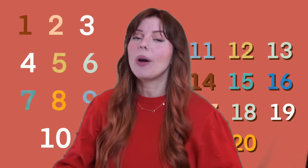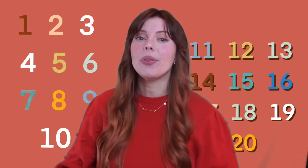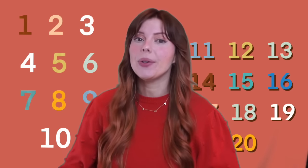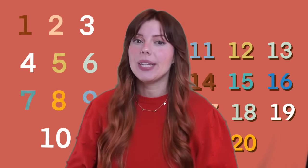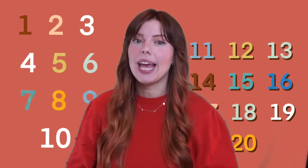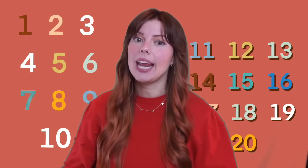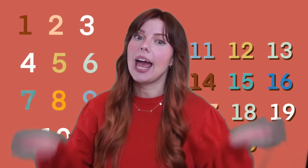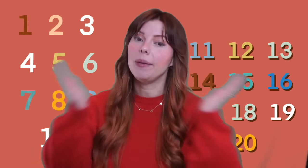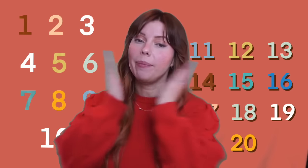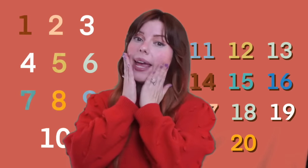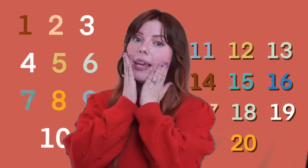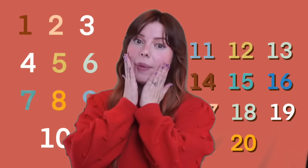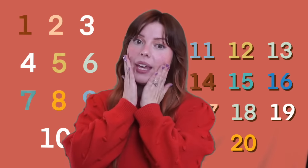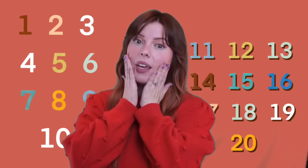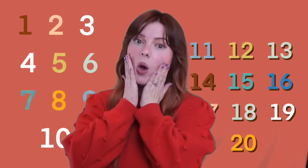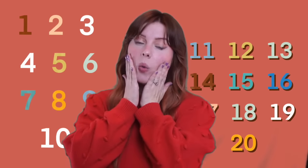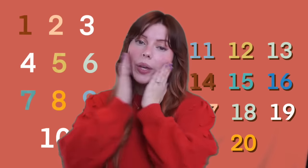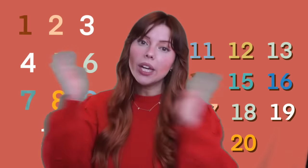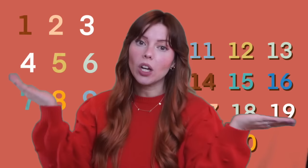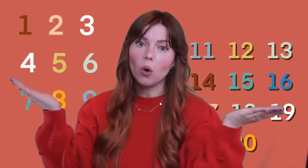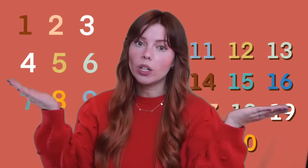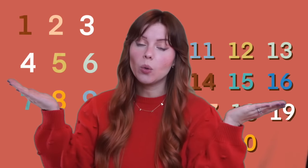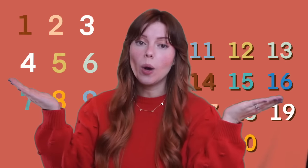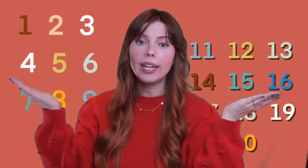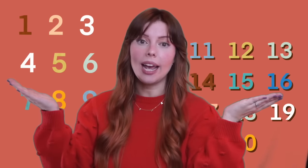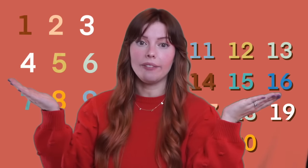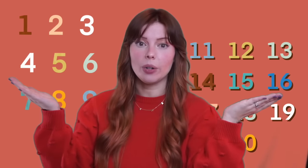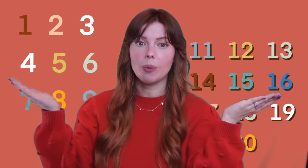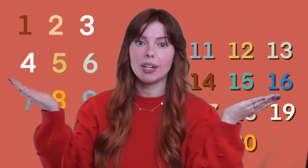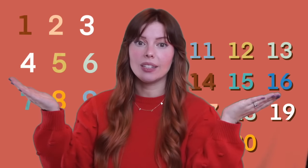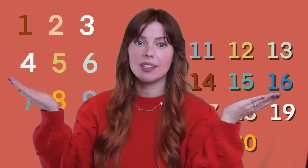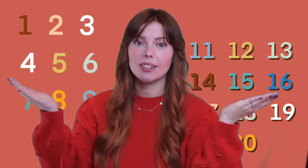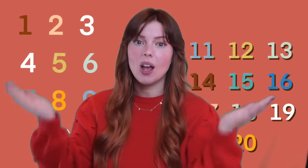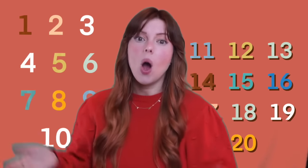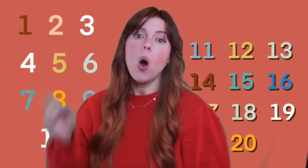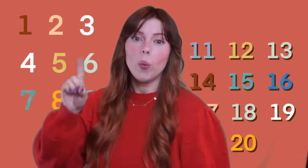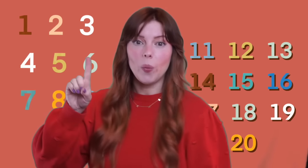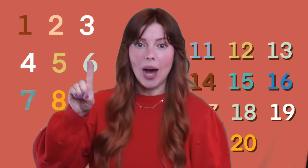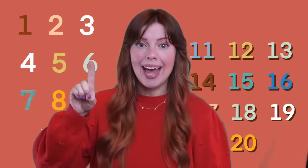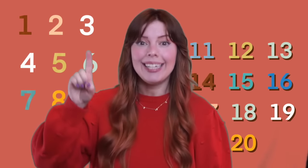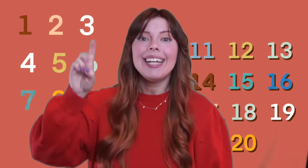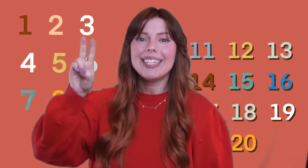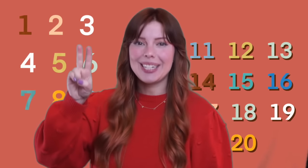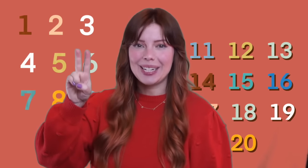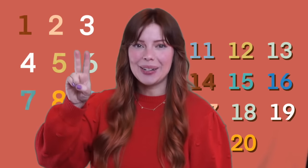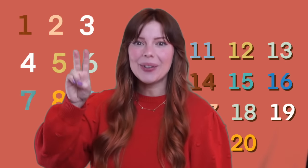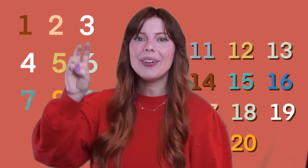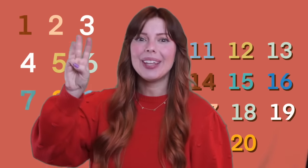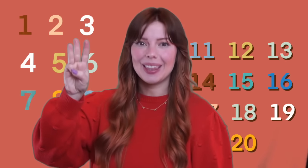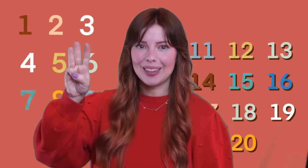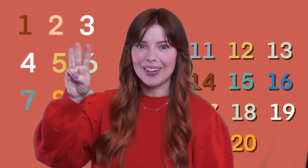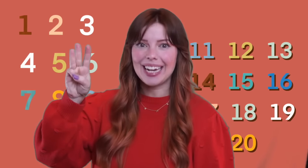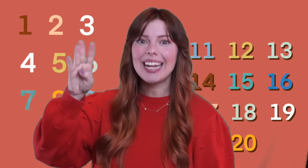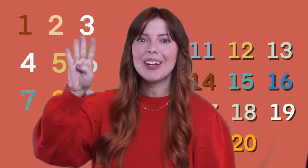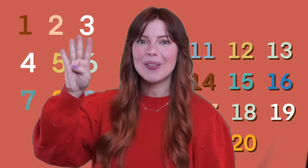through 10, and maybe we could go to 20 afterwards. 1, 2, 3,